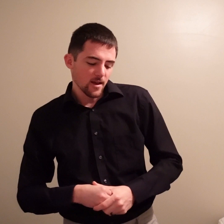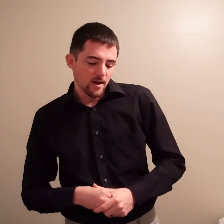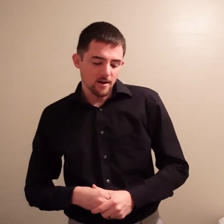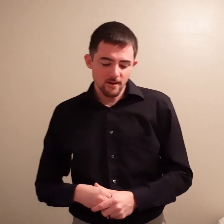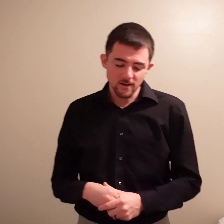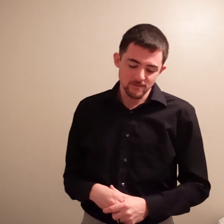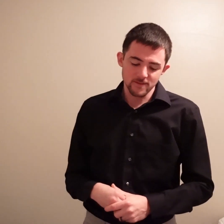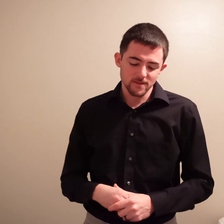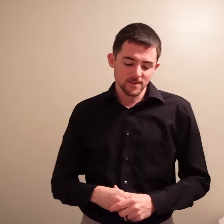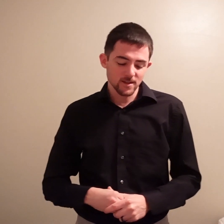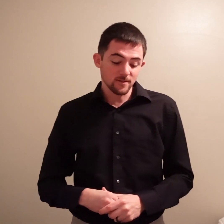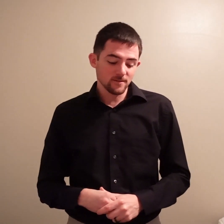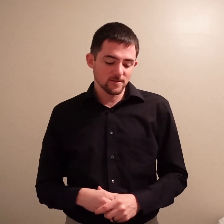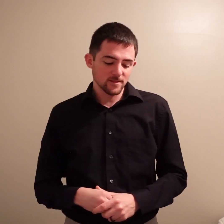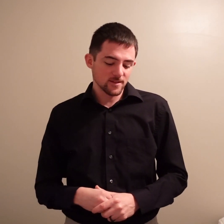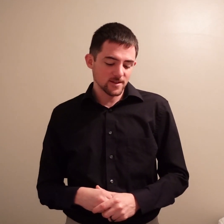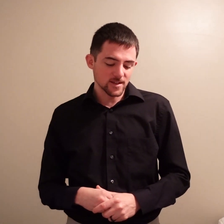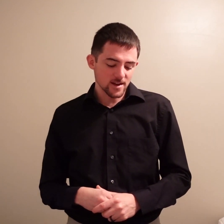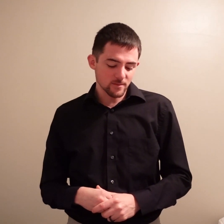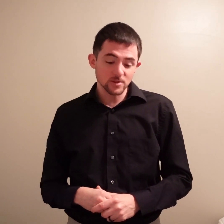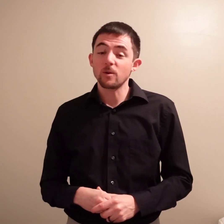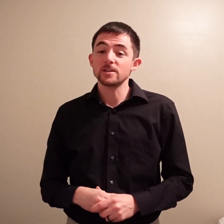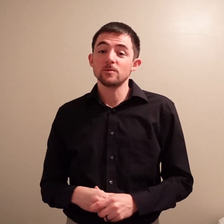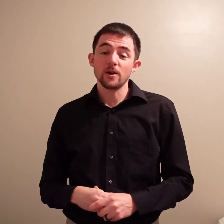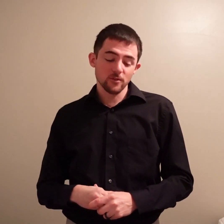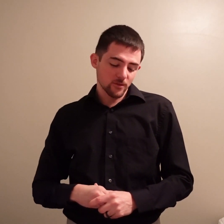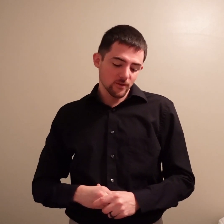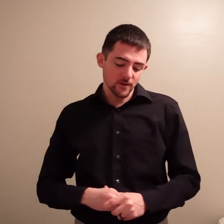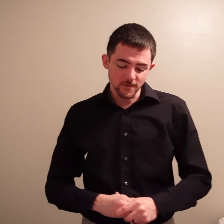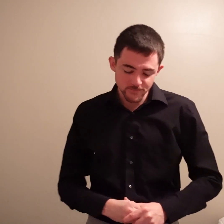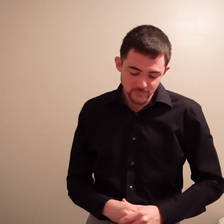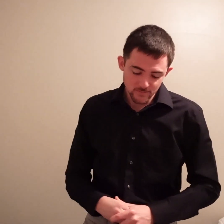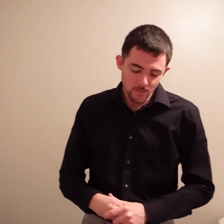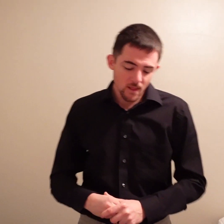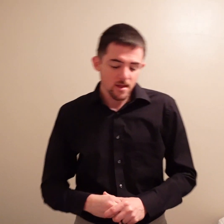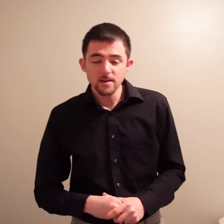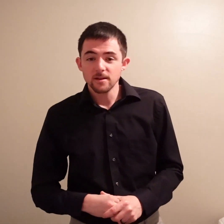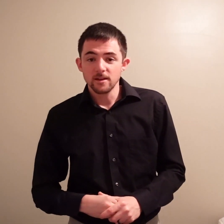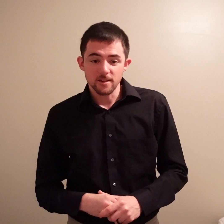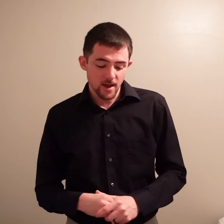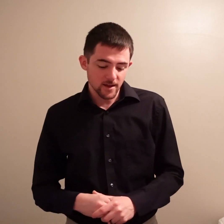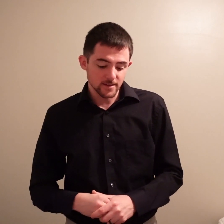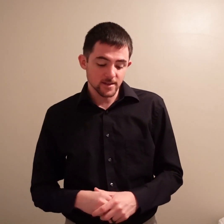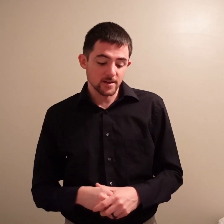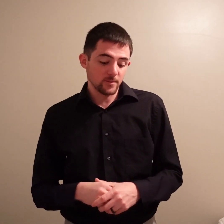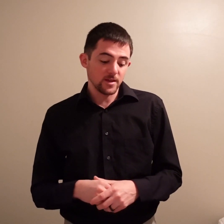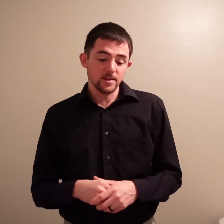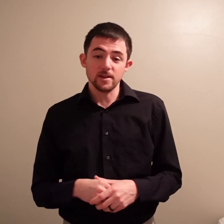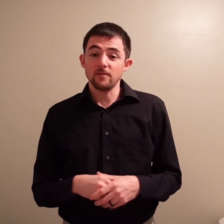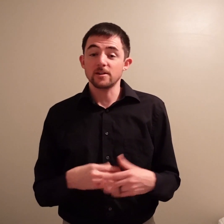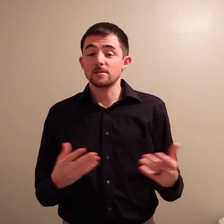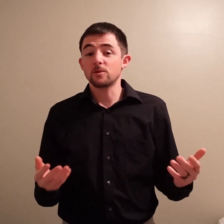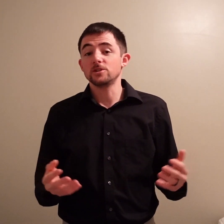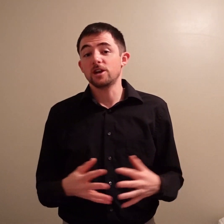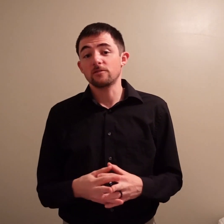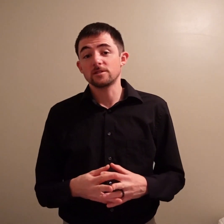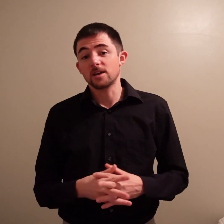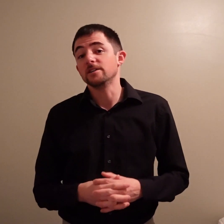All right, so sign number 21 through 30. That is going to be giving us some more general signs just